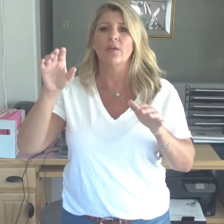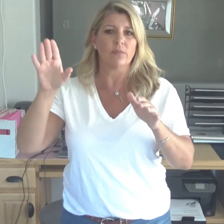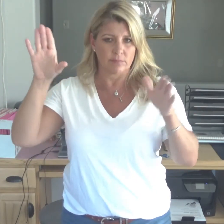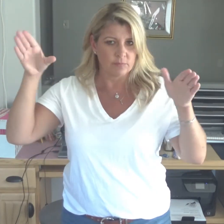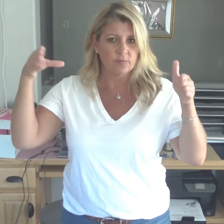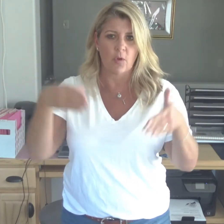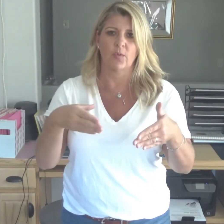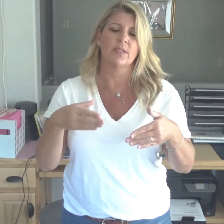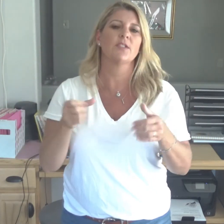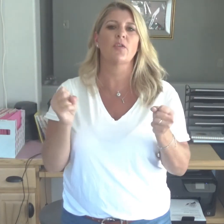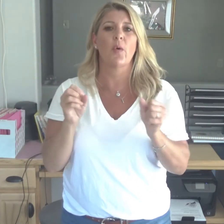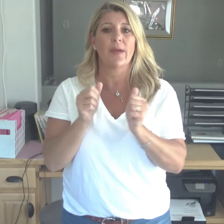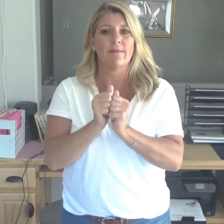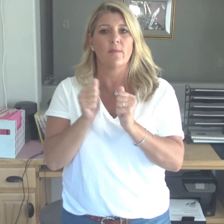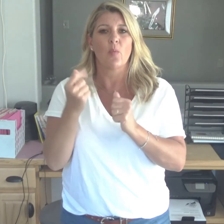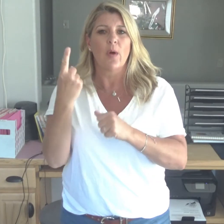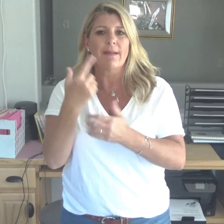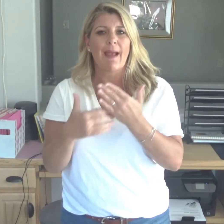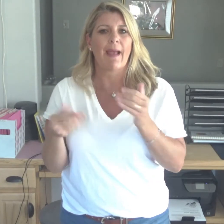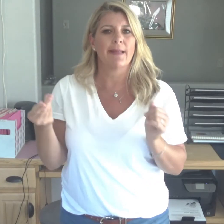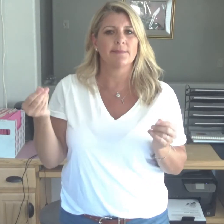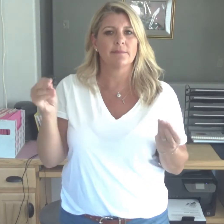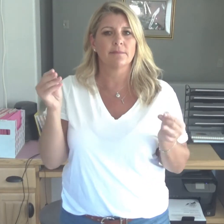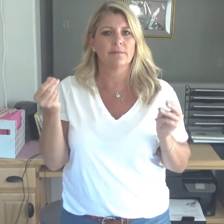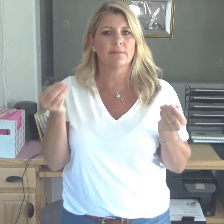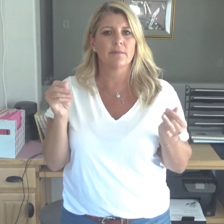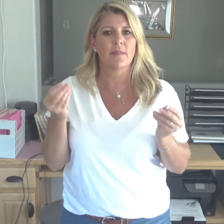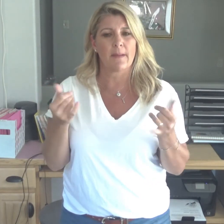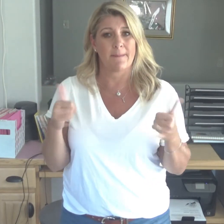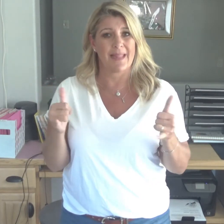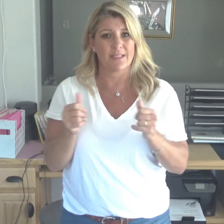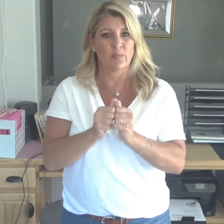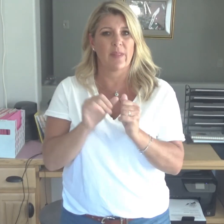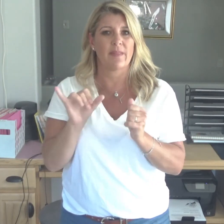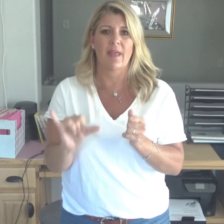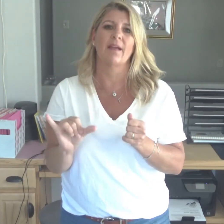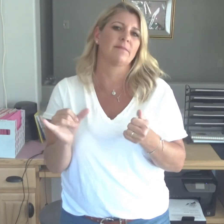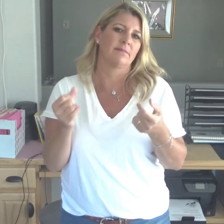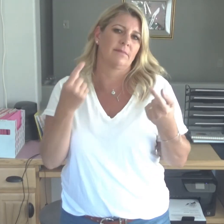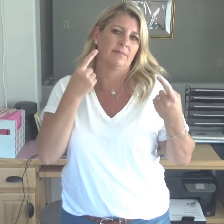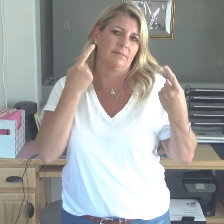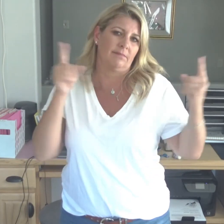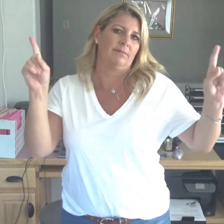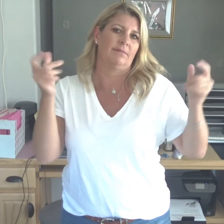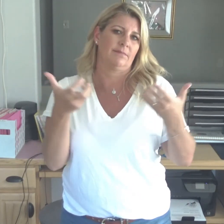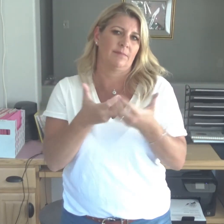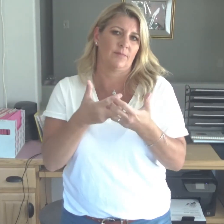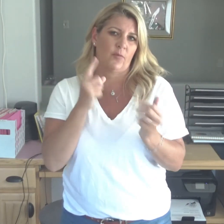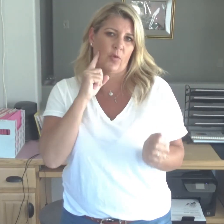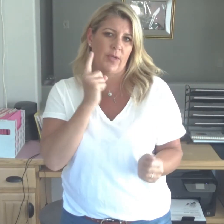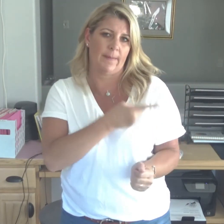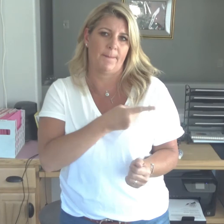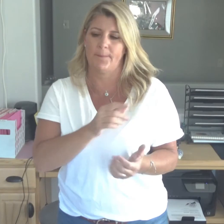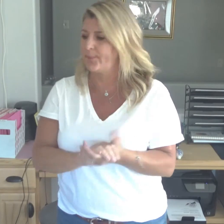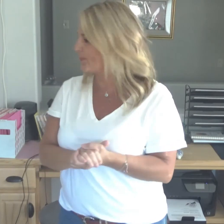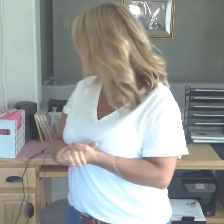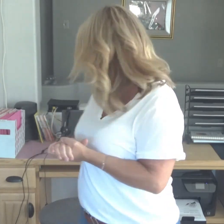that? And so when he has one of these in his hands, these little fidget things, he'll play with that while he's doing his schoolwork, and it really works for